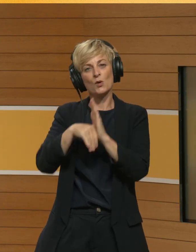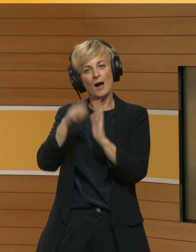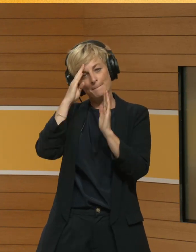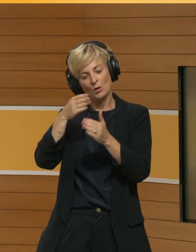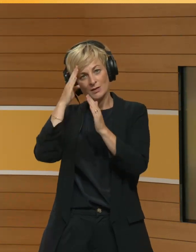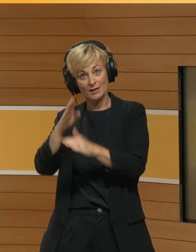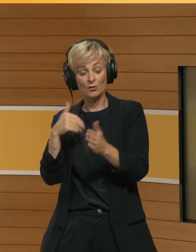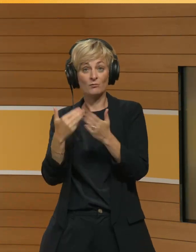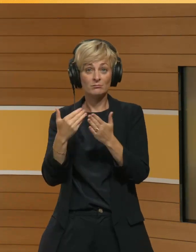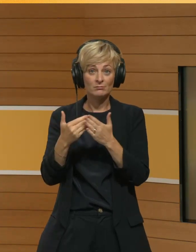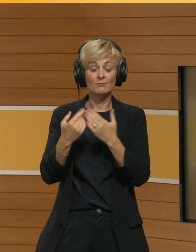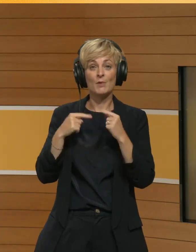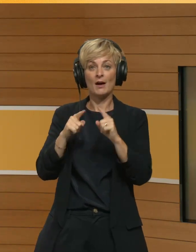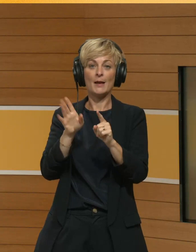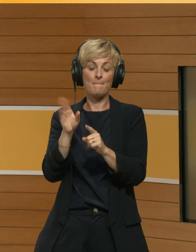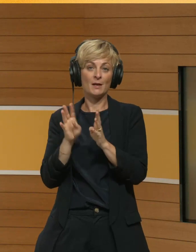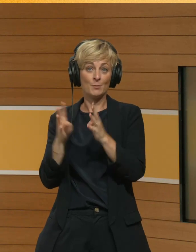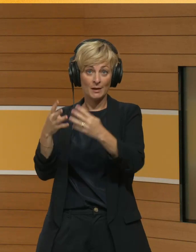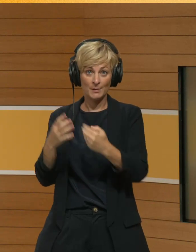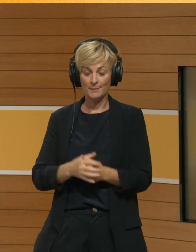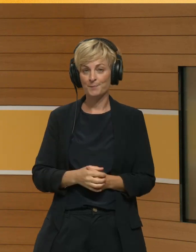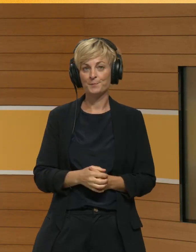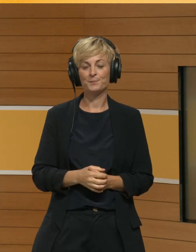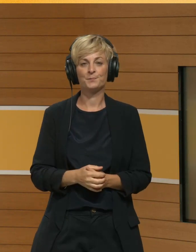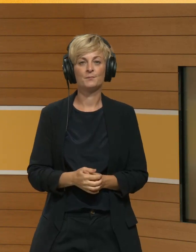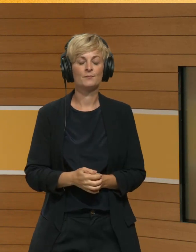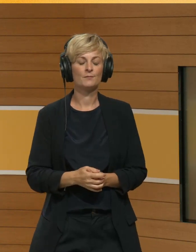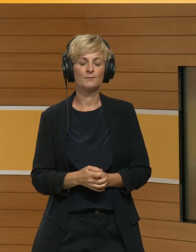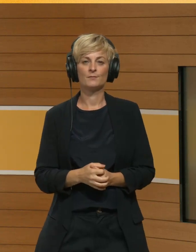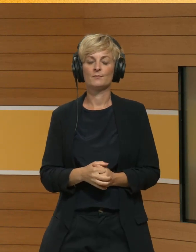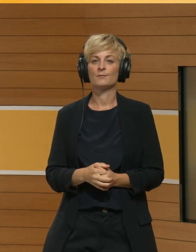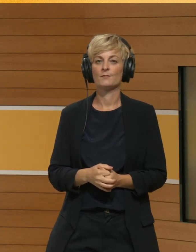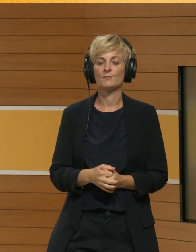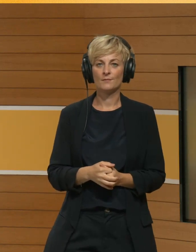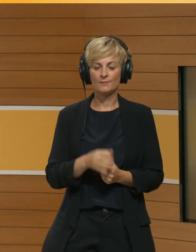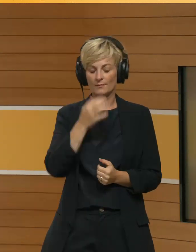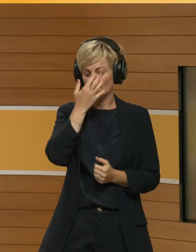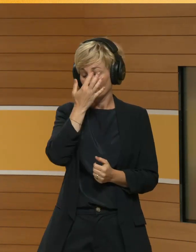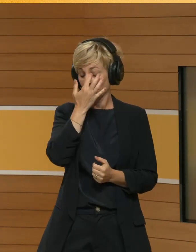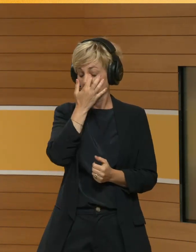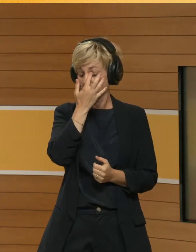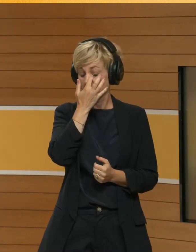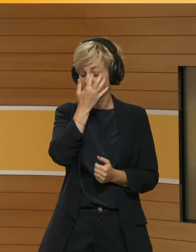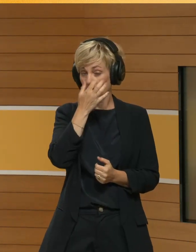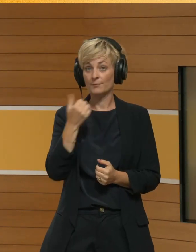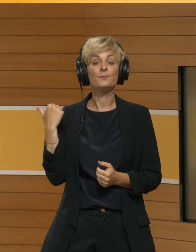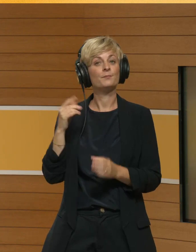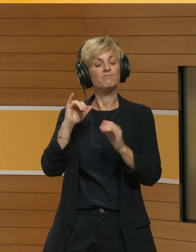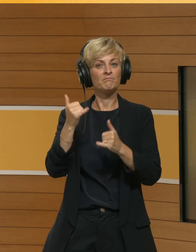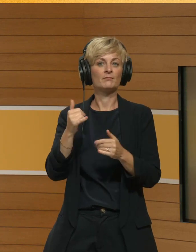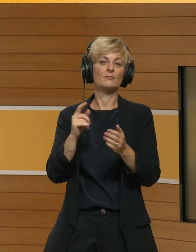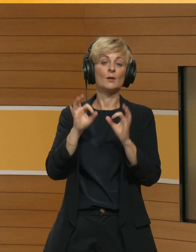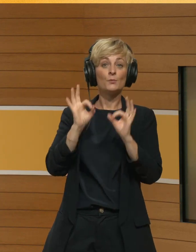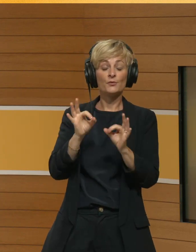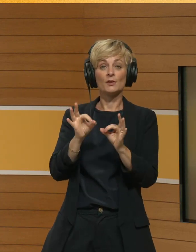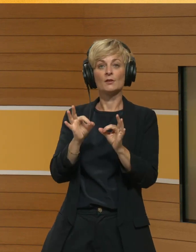So we definitely had to allocate our resources during COVID, because there were so many other